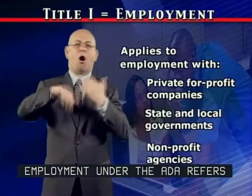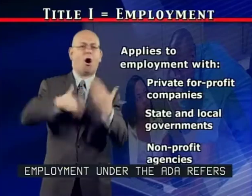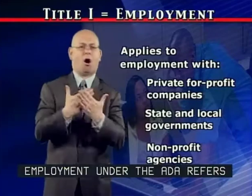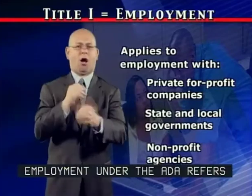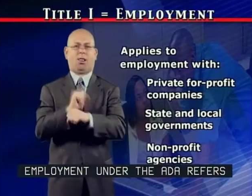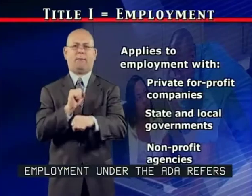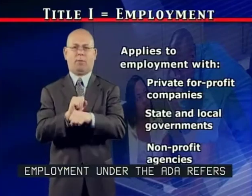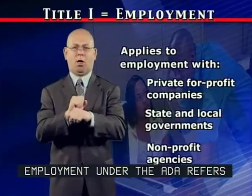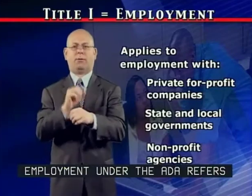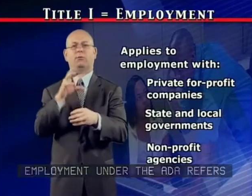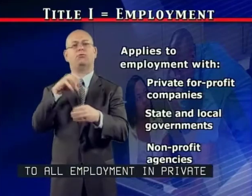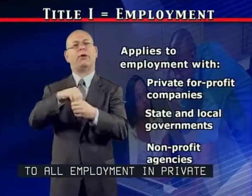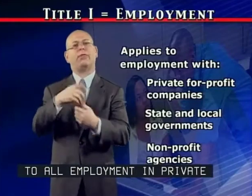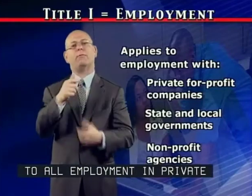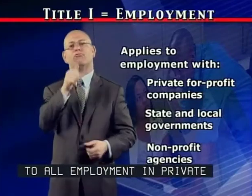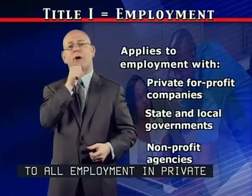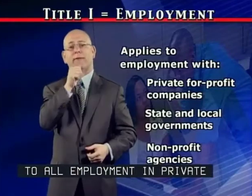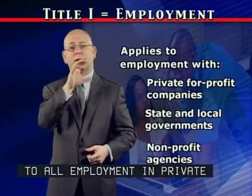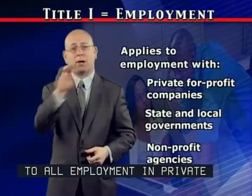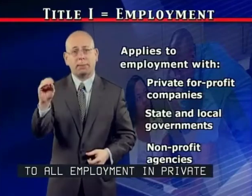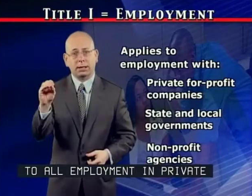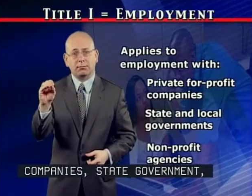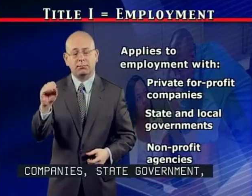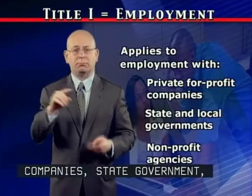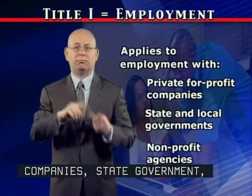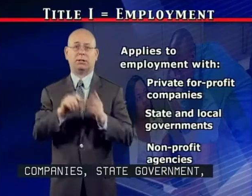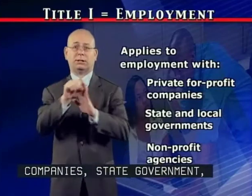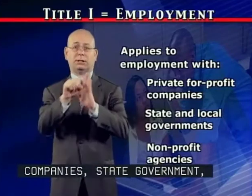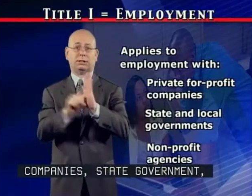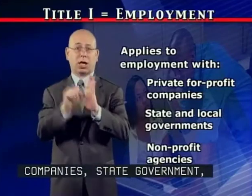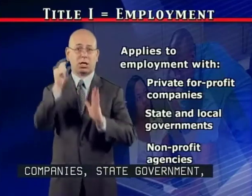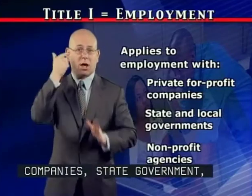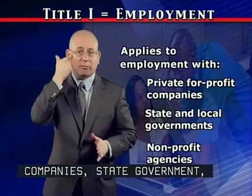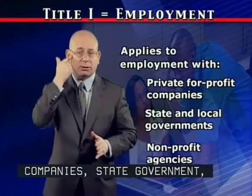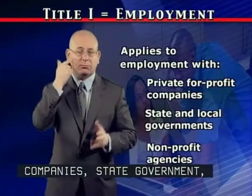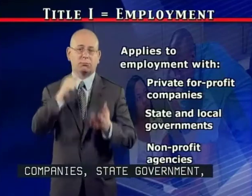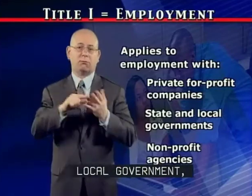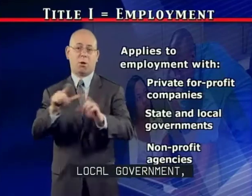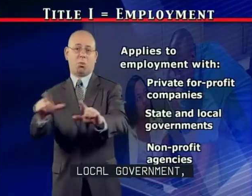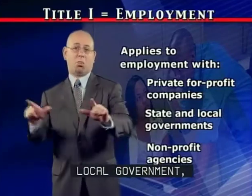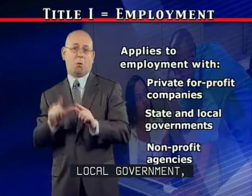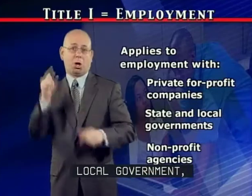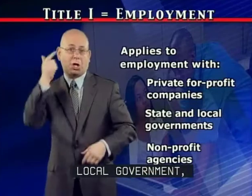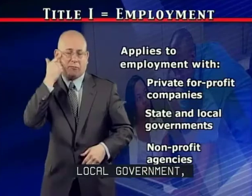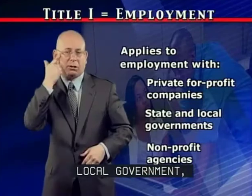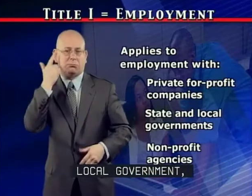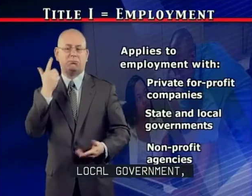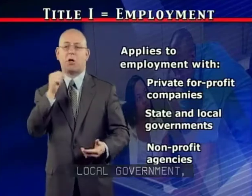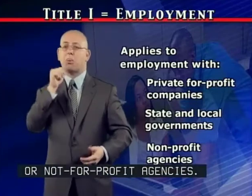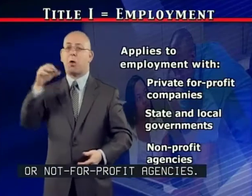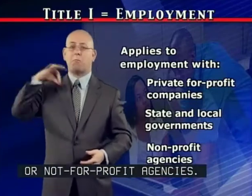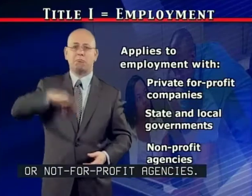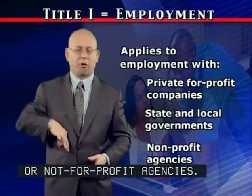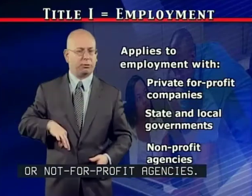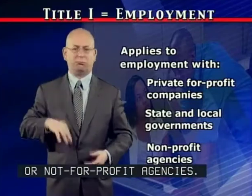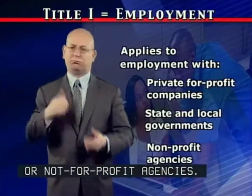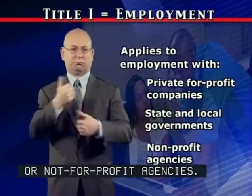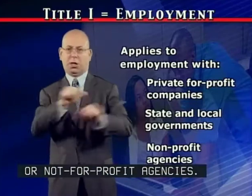Employment under the ADA refers to all employment in private companies, state government, local government, or non-for-profit